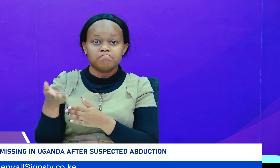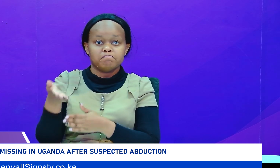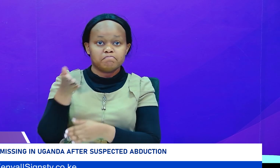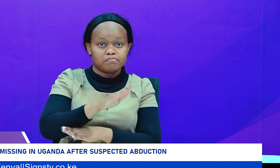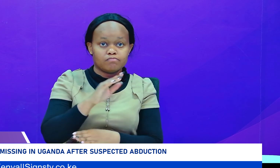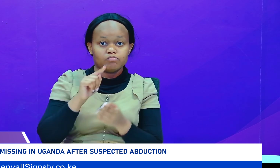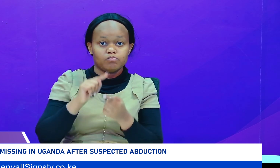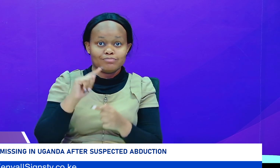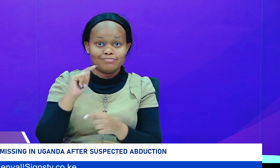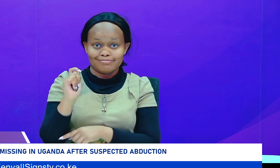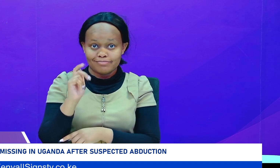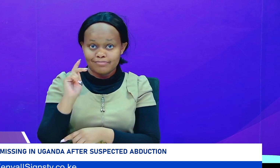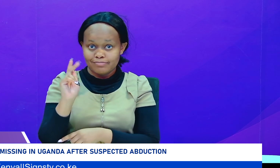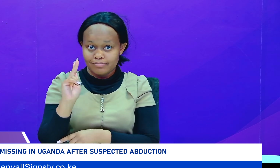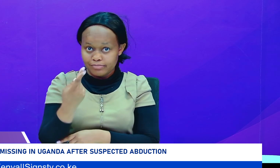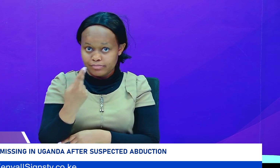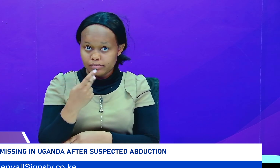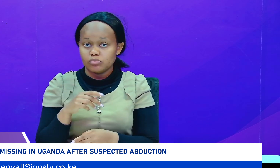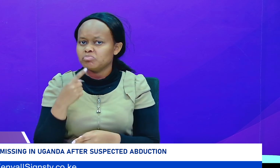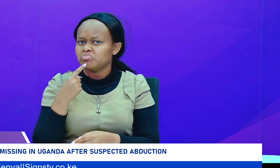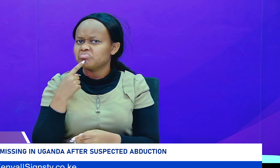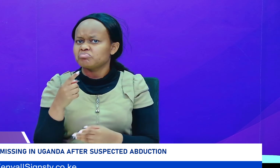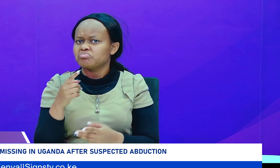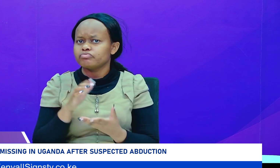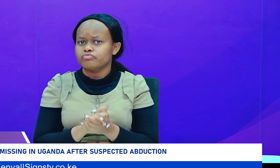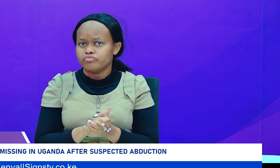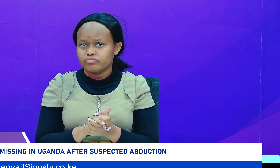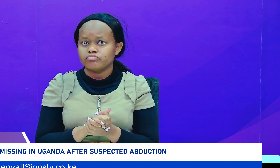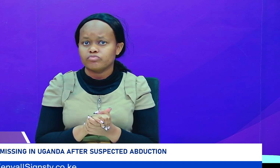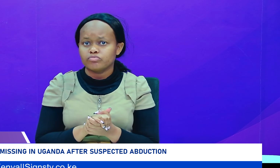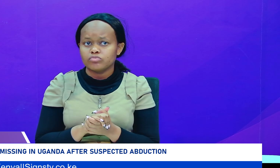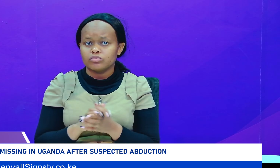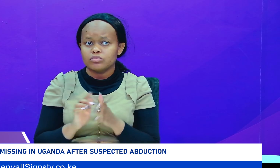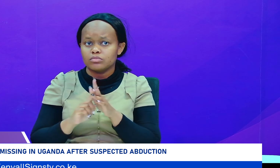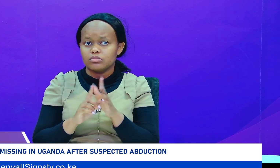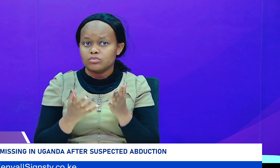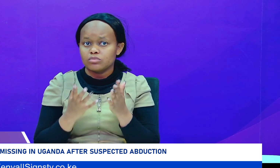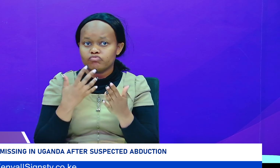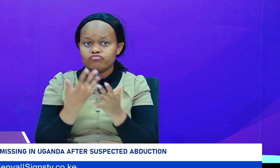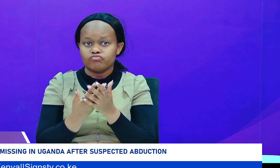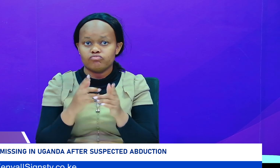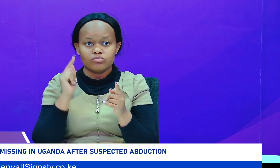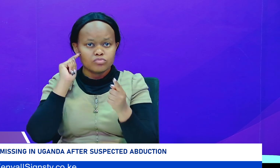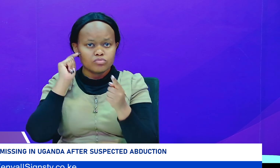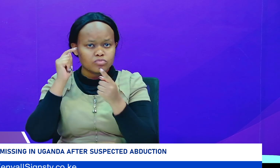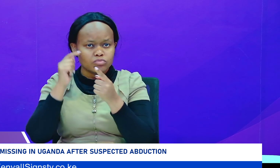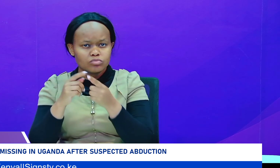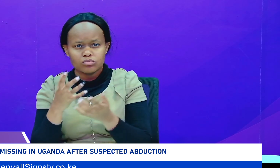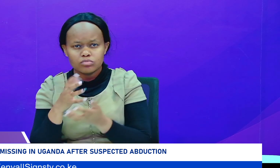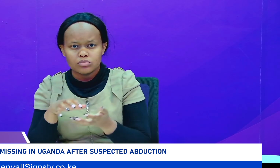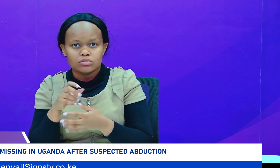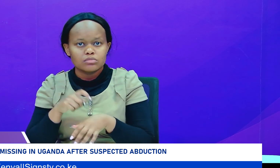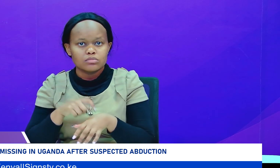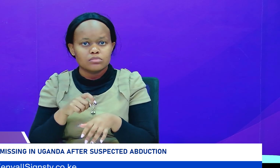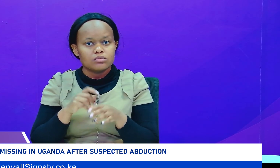Atinda, who has since returned to Kenya, said he narrowly escaped arrest amid confusion during the capture